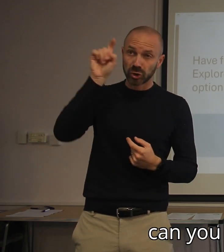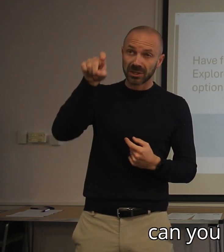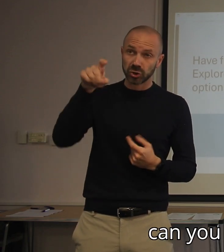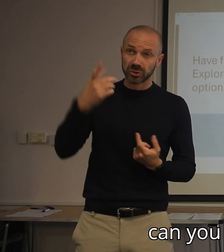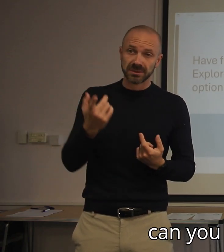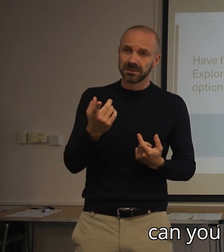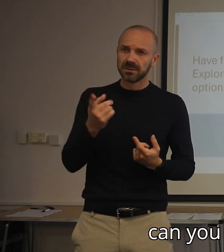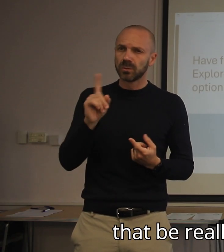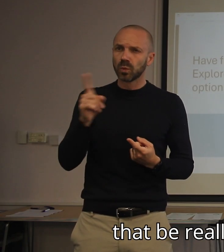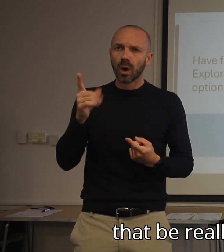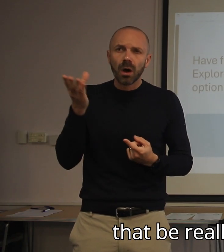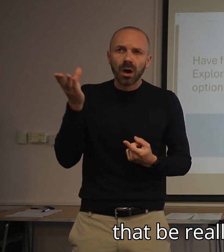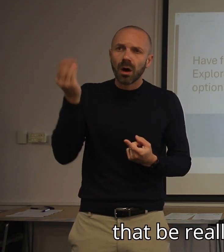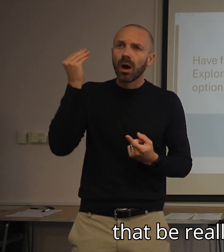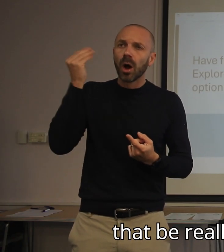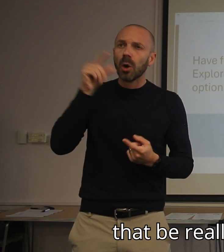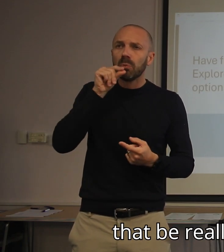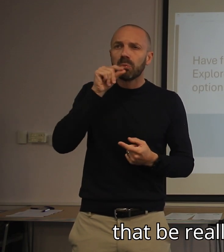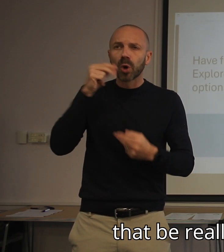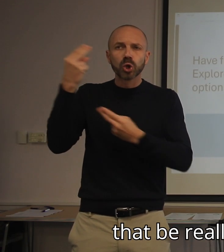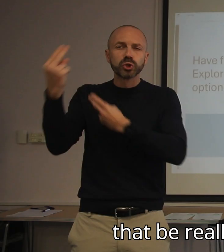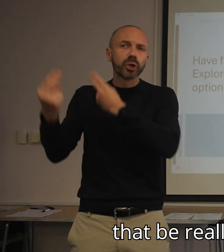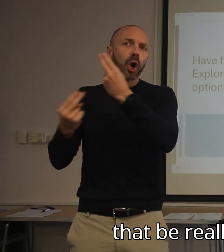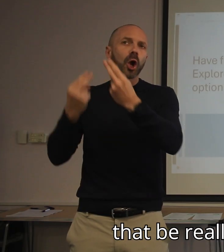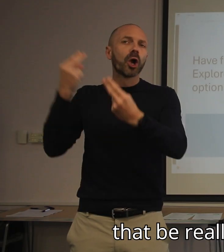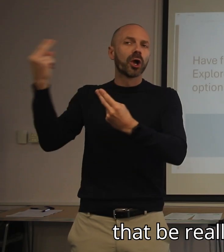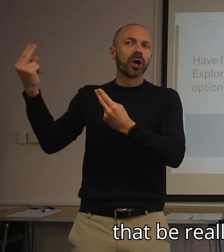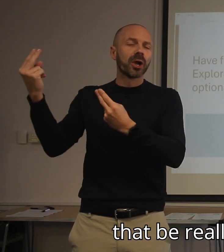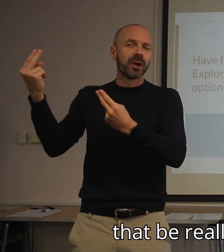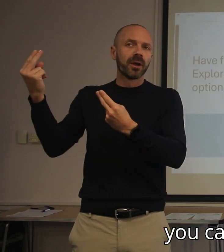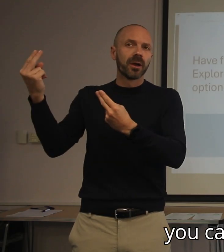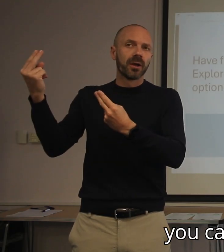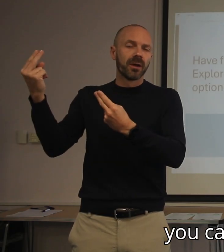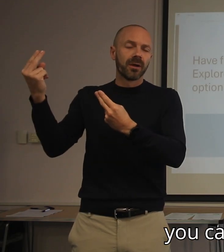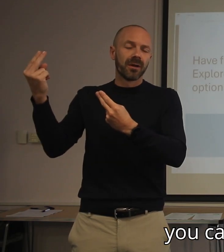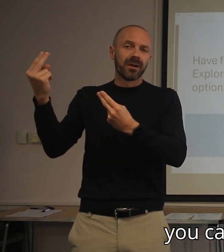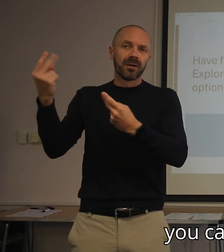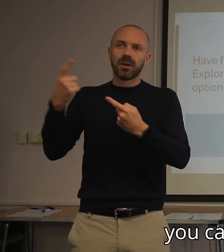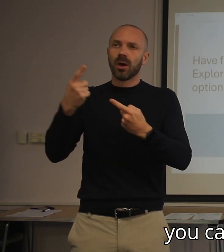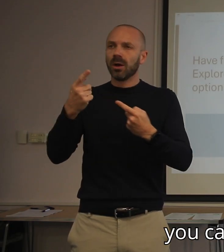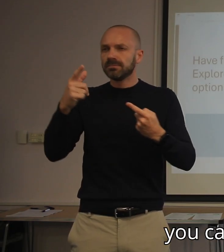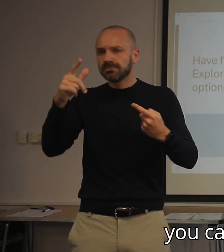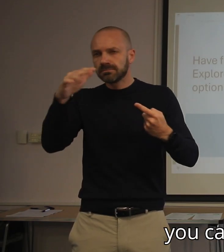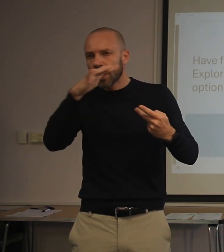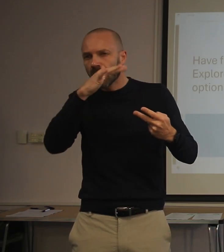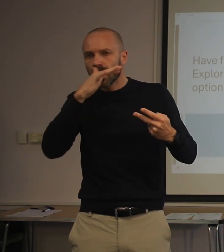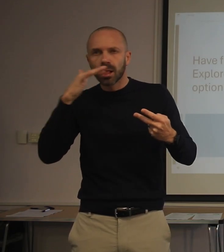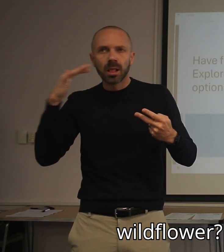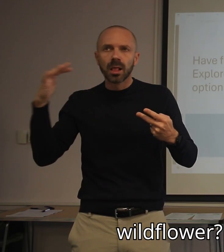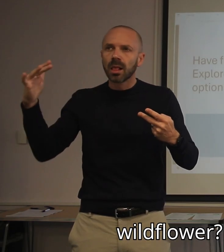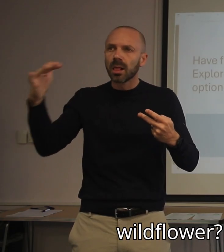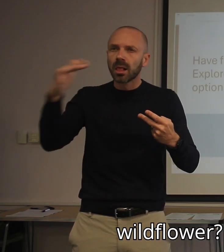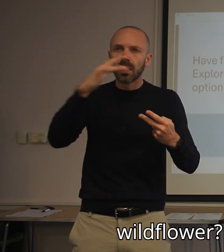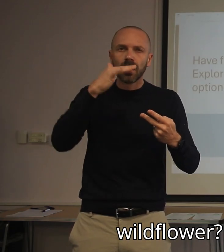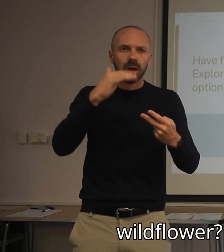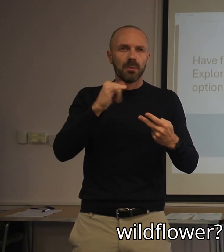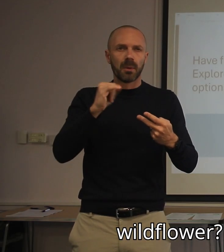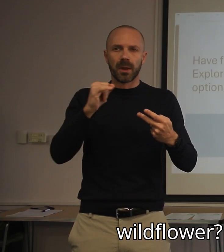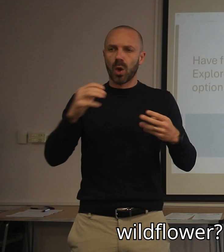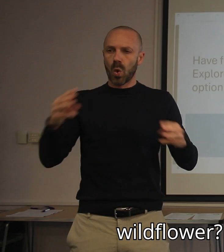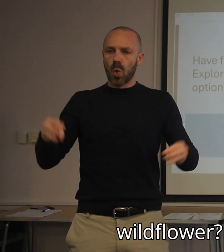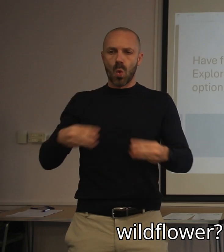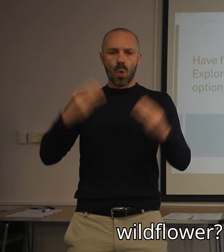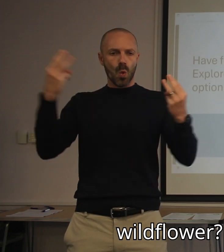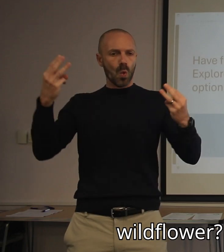song. Would that be really useful? What about what you can smell? Some sort of wildflower